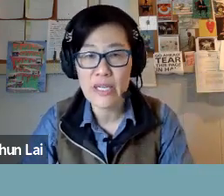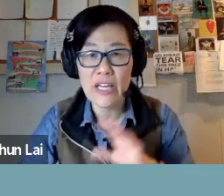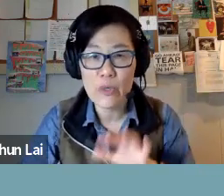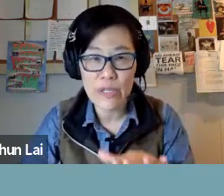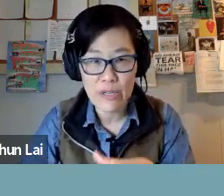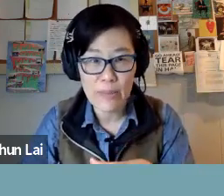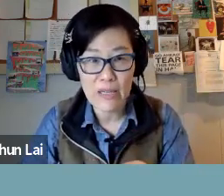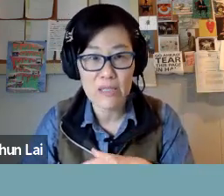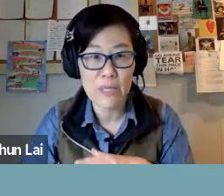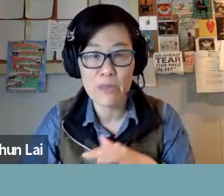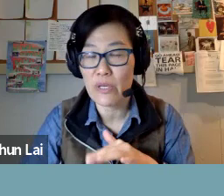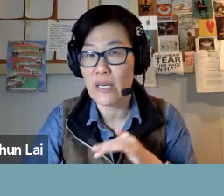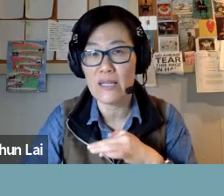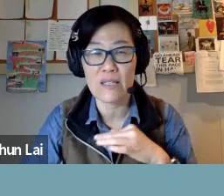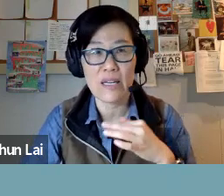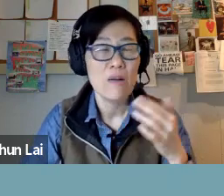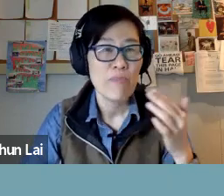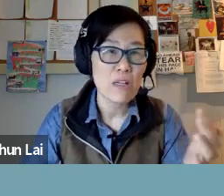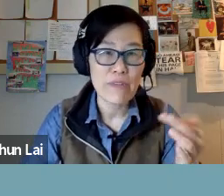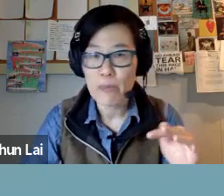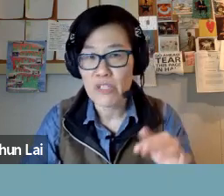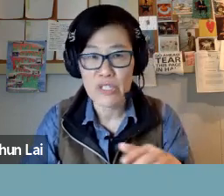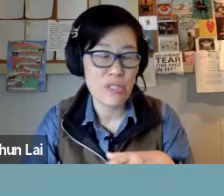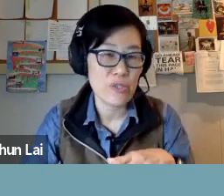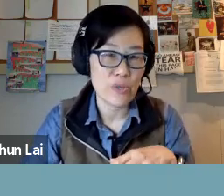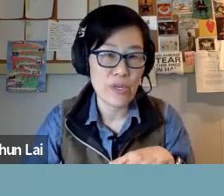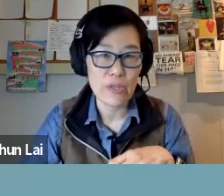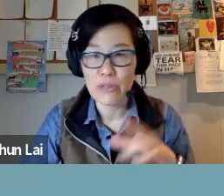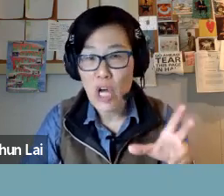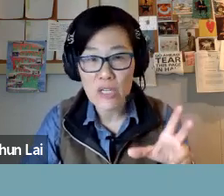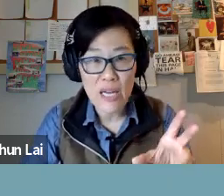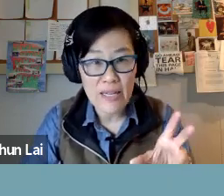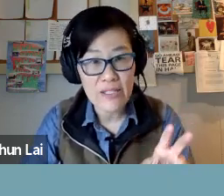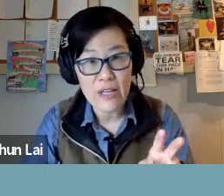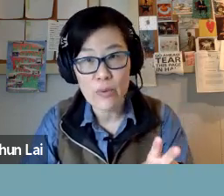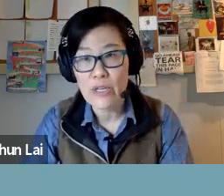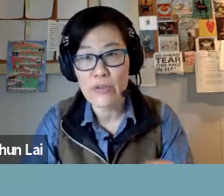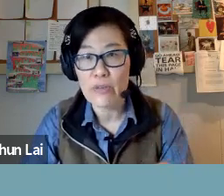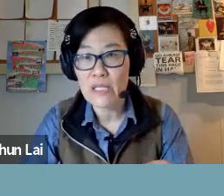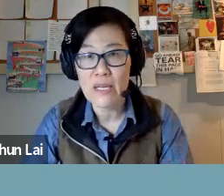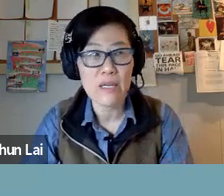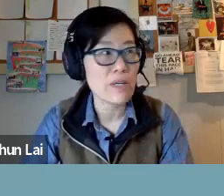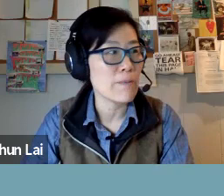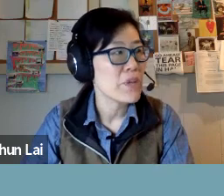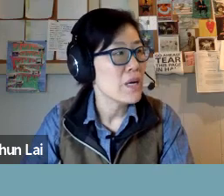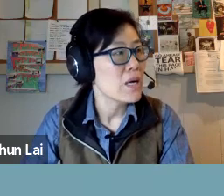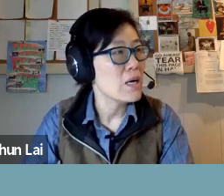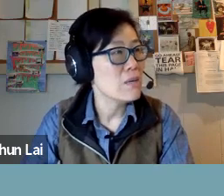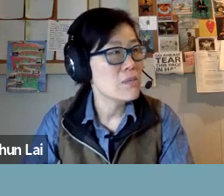your hook. And again, you will hear about this being spoken as like elevator pitches, or log lines is another way that you hear about saying it.